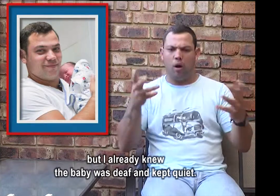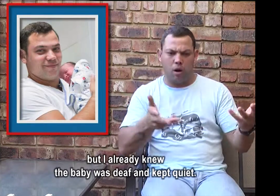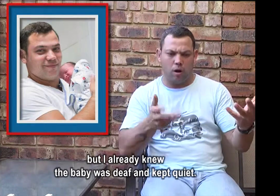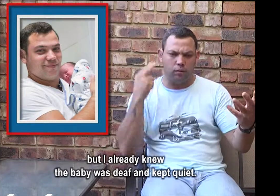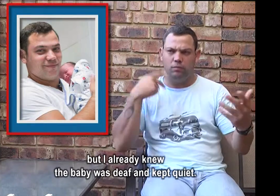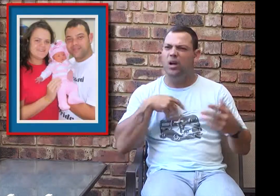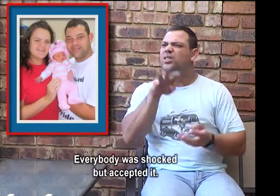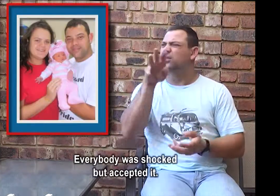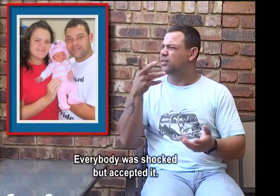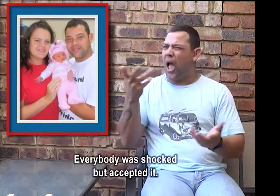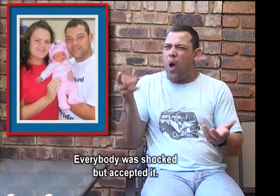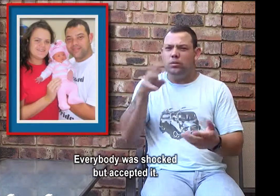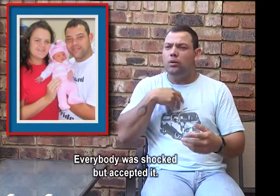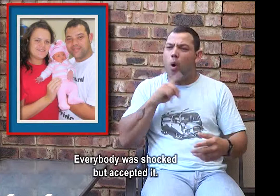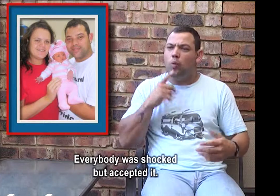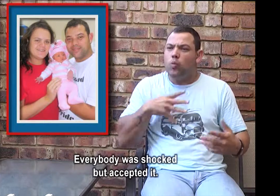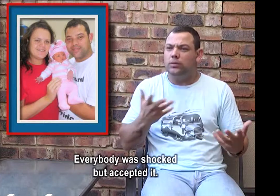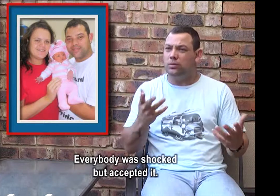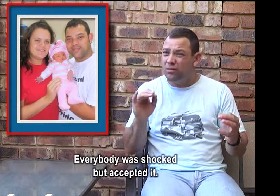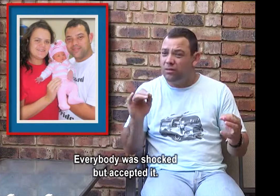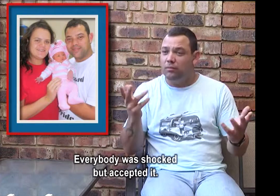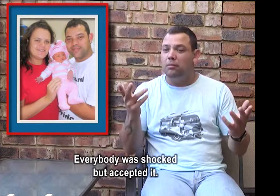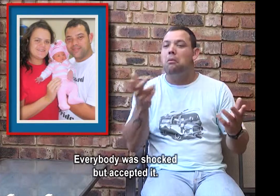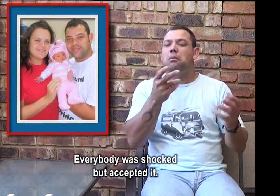quiet. Everybody was shocked, but accepted it.